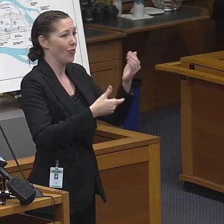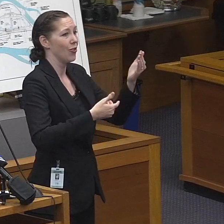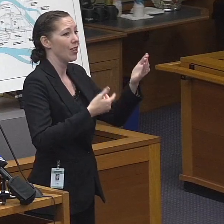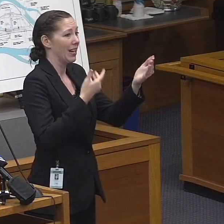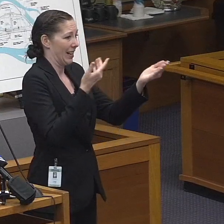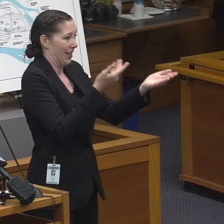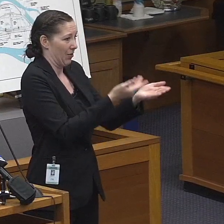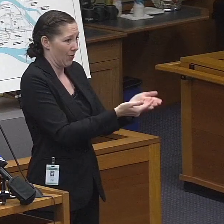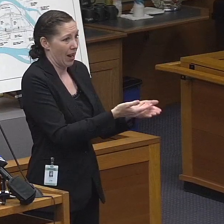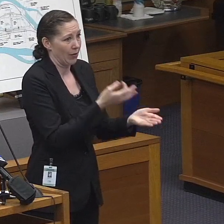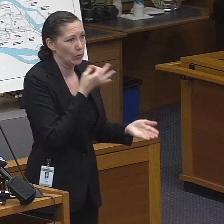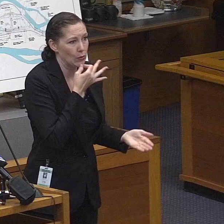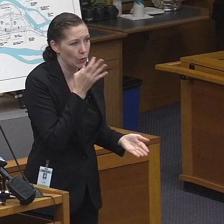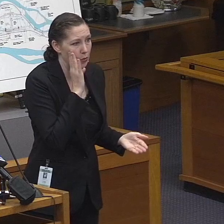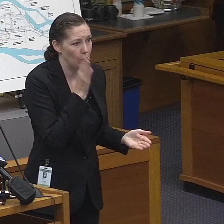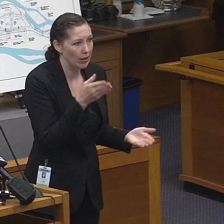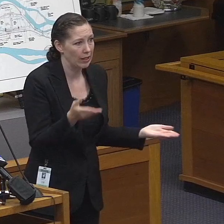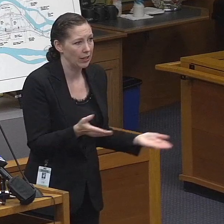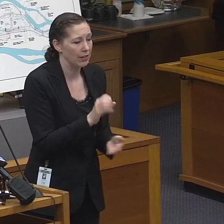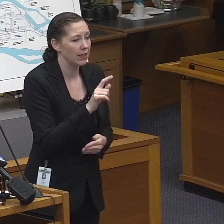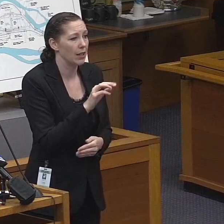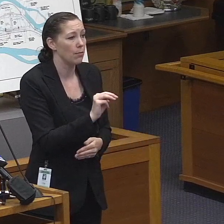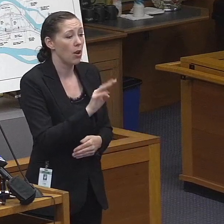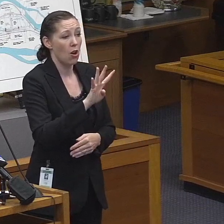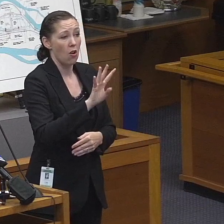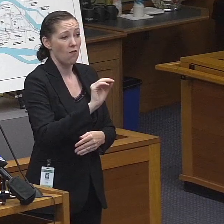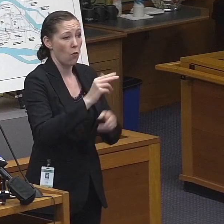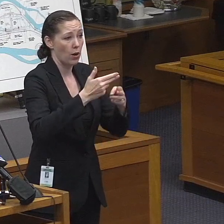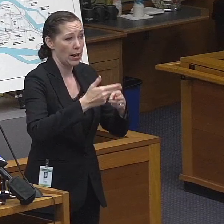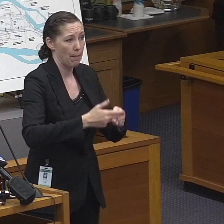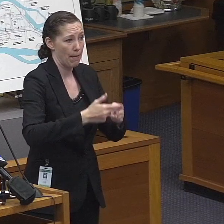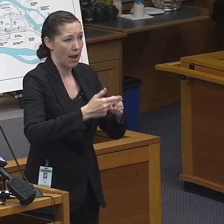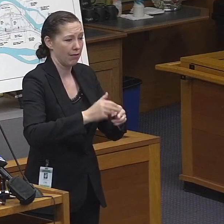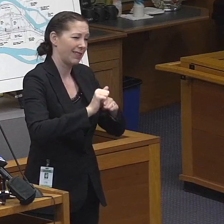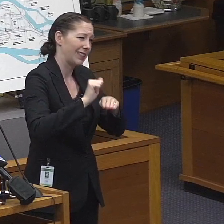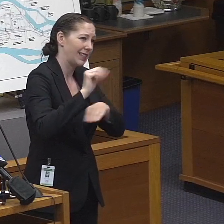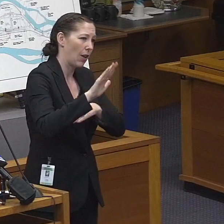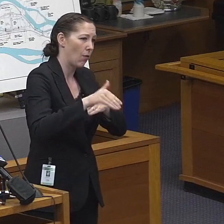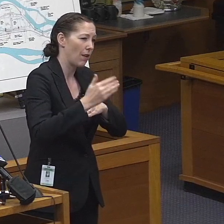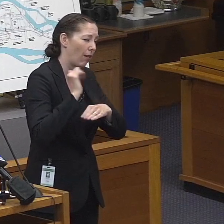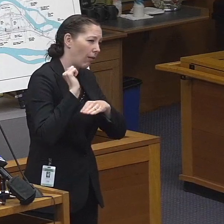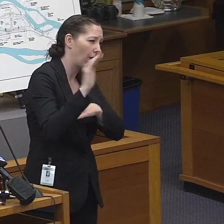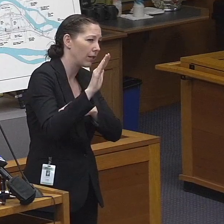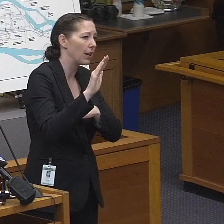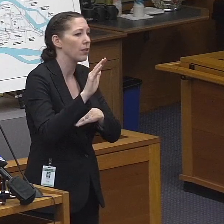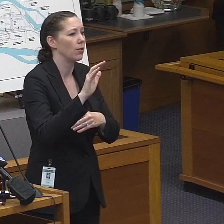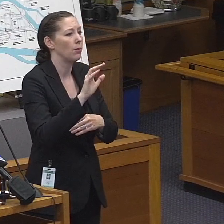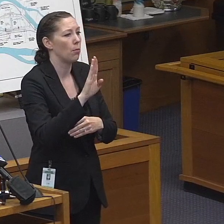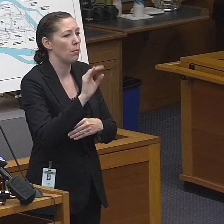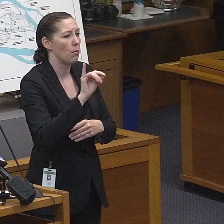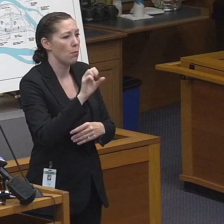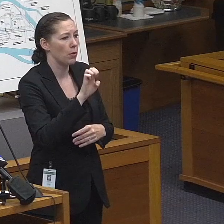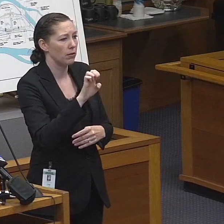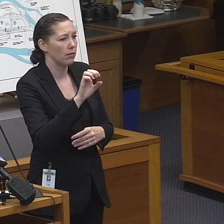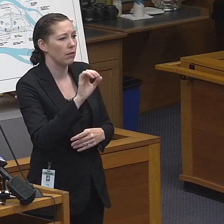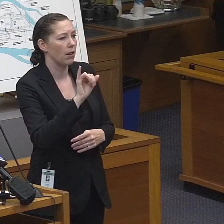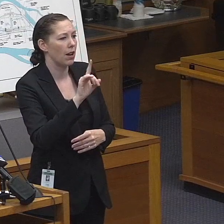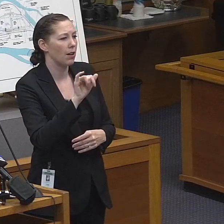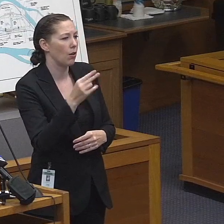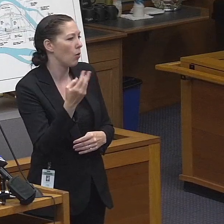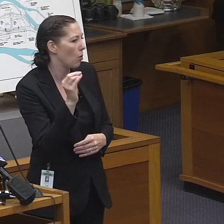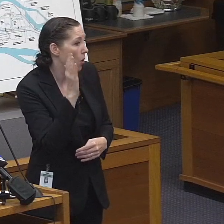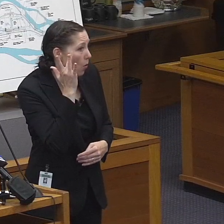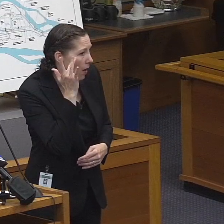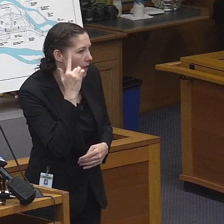40 pounds of it was overnighted to the lab in Boise, Idaho. For the testing, so the